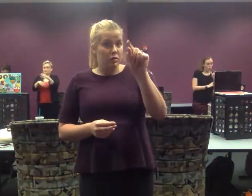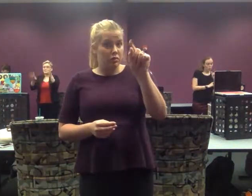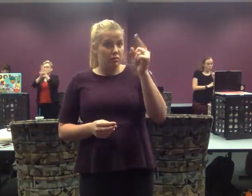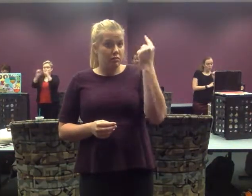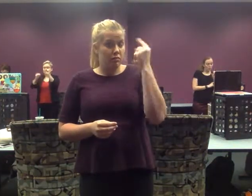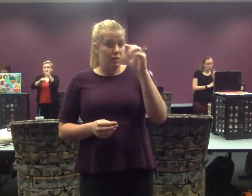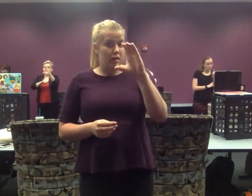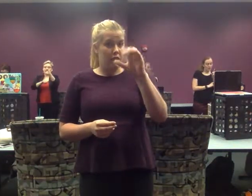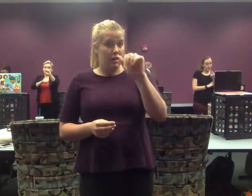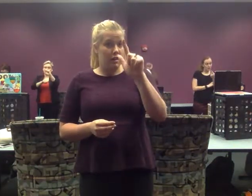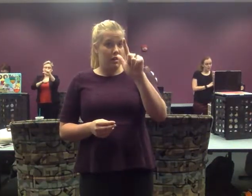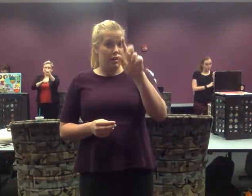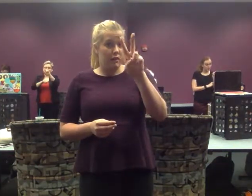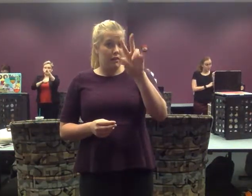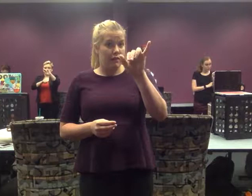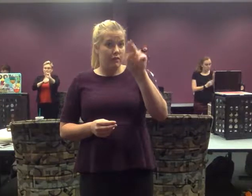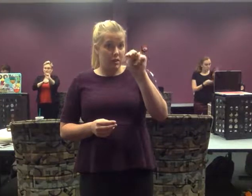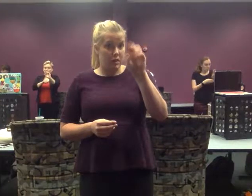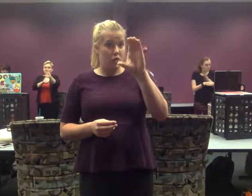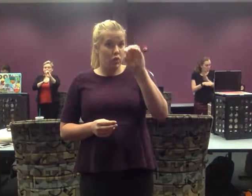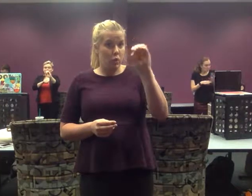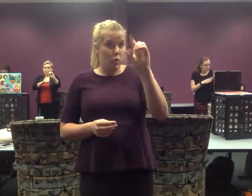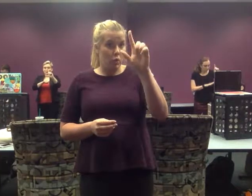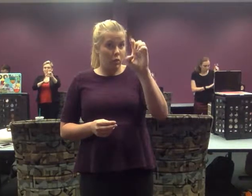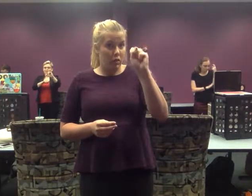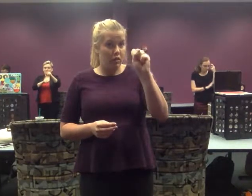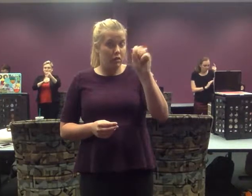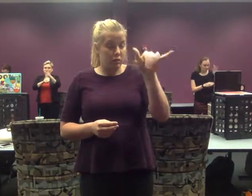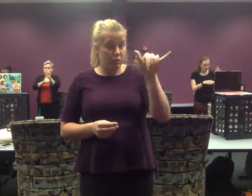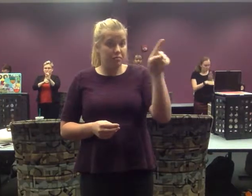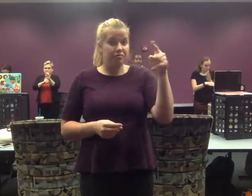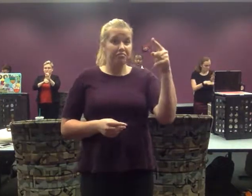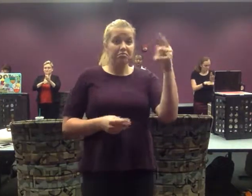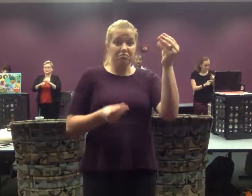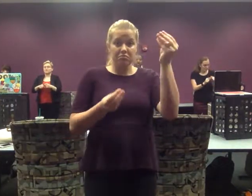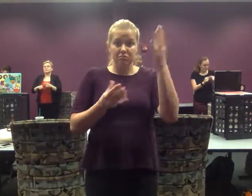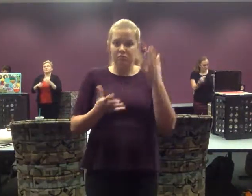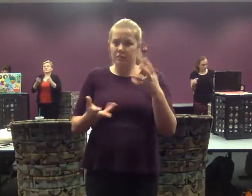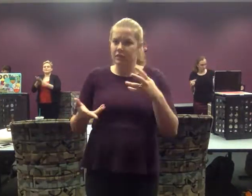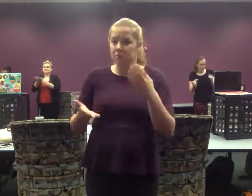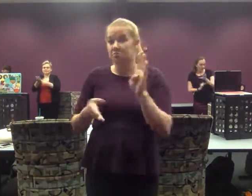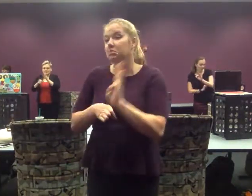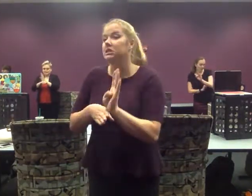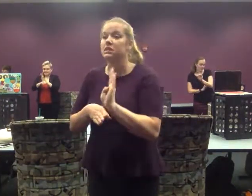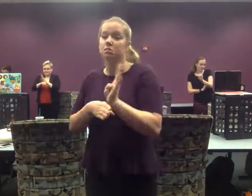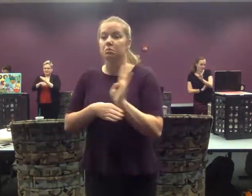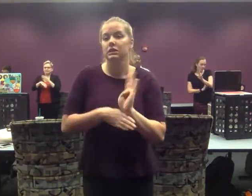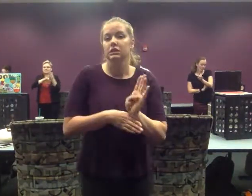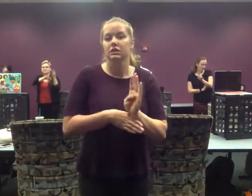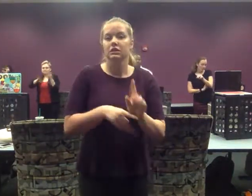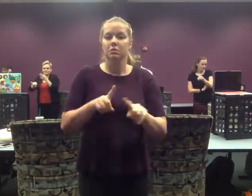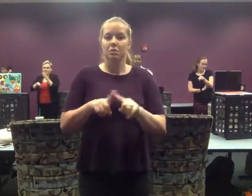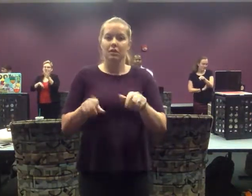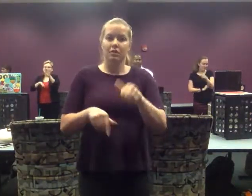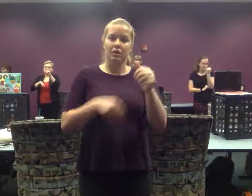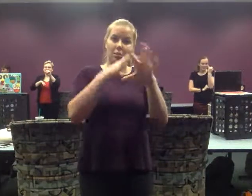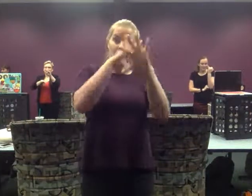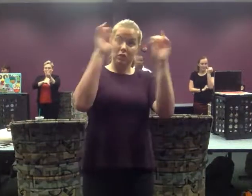is business, followed by FDR, with Hoover in between, and FDR saying we, the